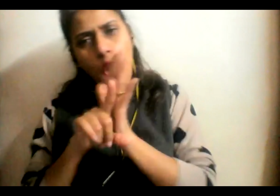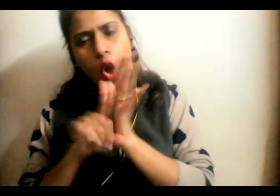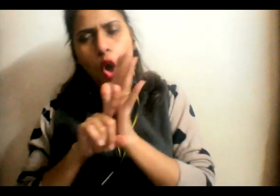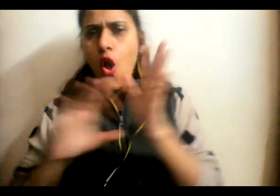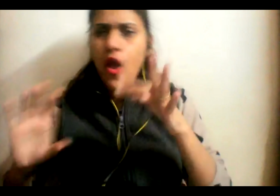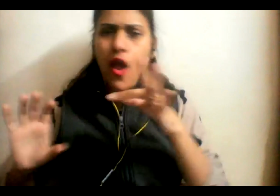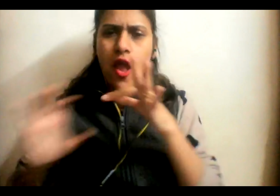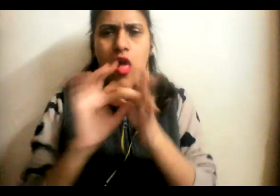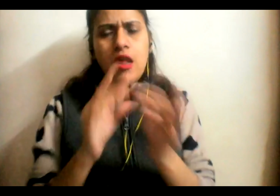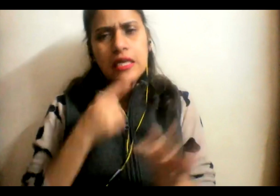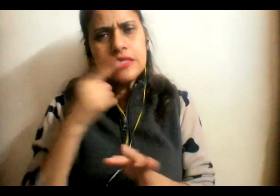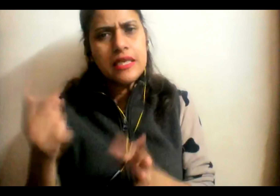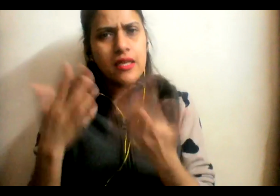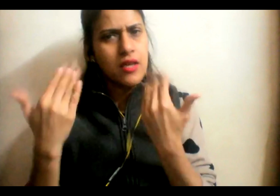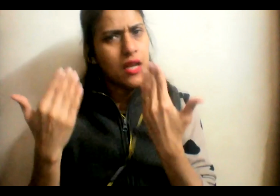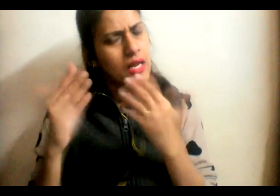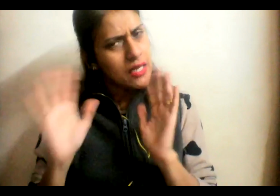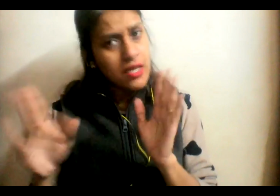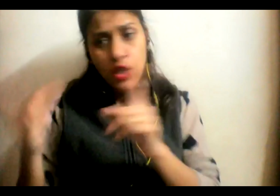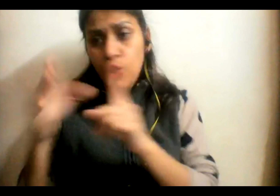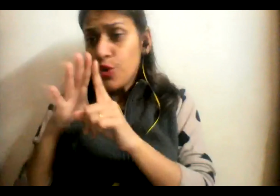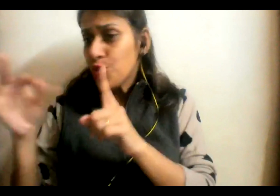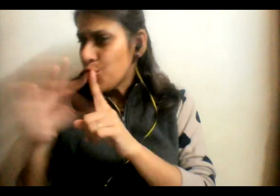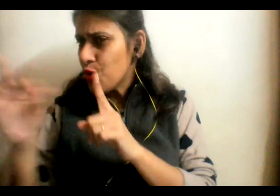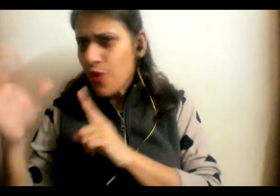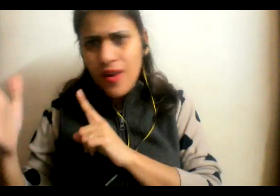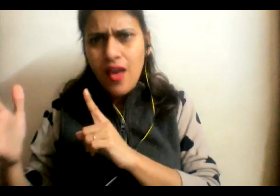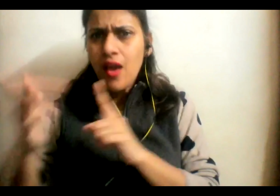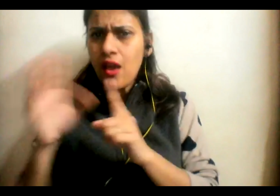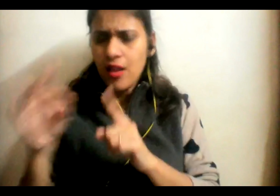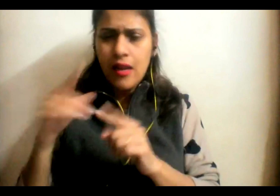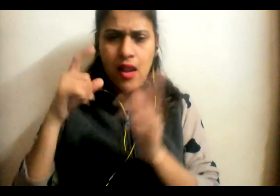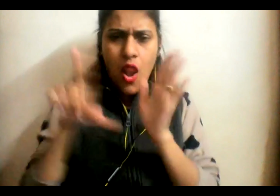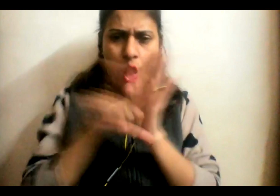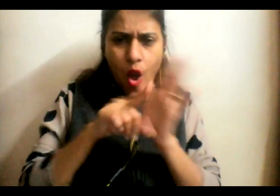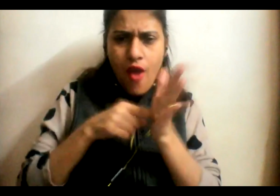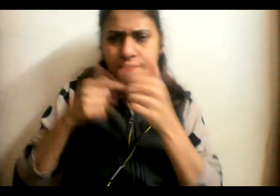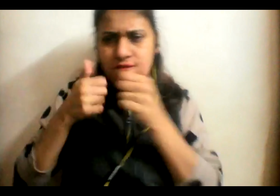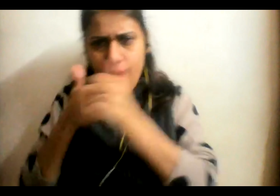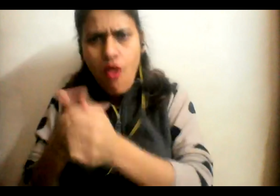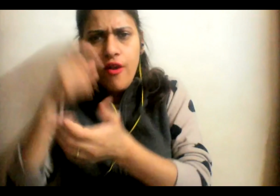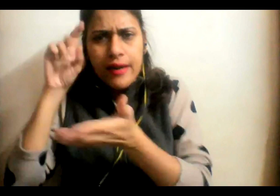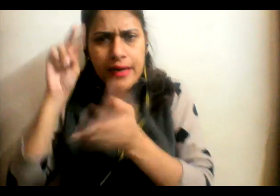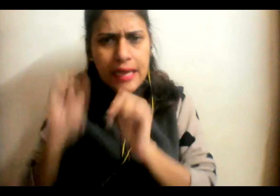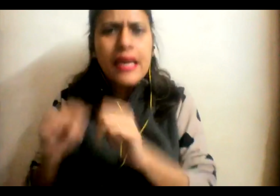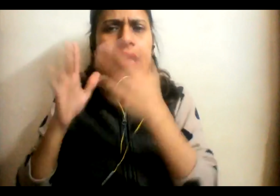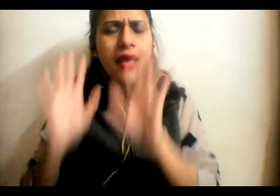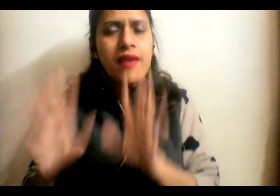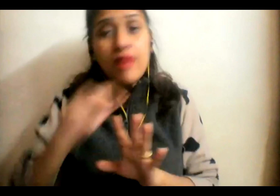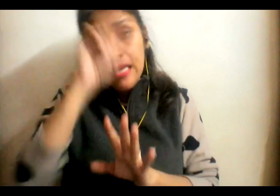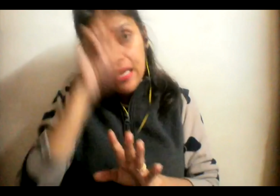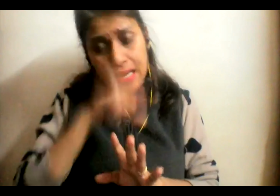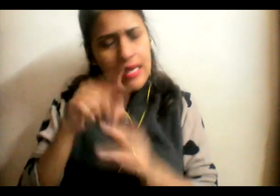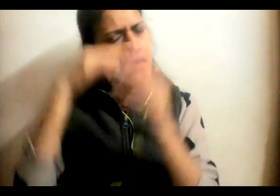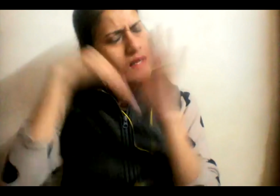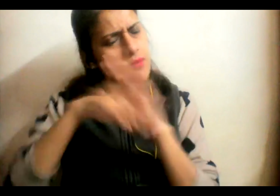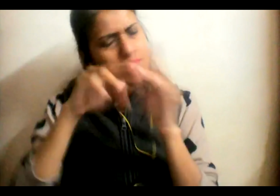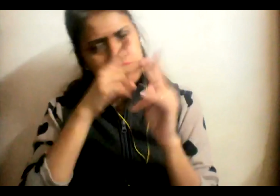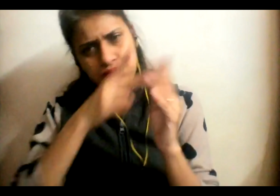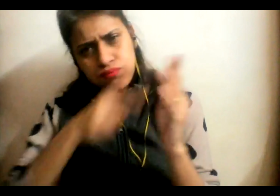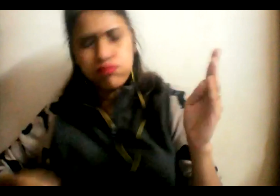yes, this is not being done and this has to be done in this way. This is the legal requirement. This is what the law says. So India has so many laws and there's so many